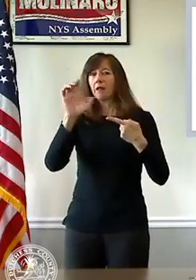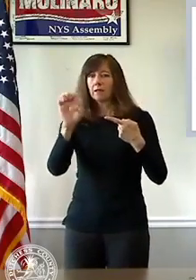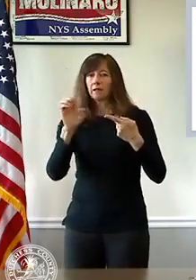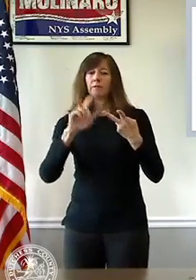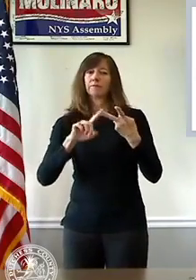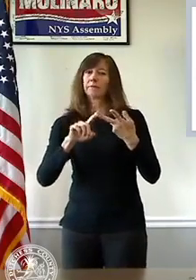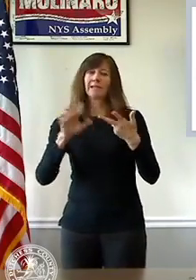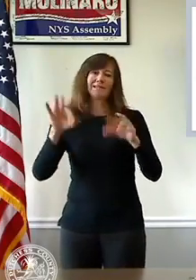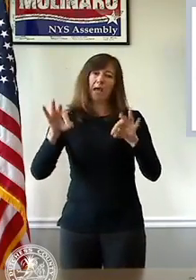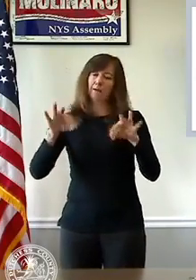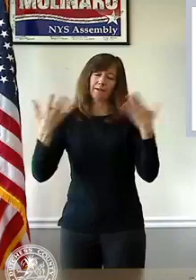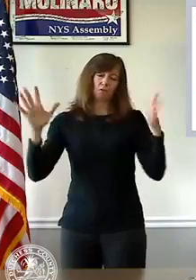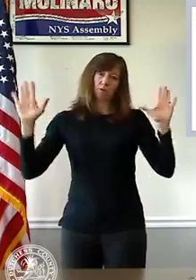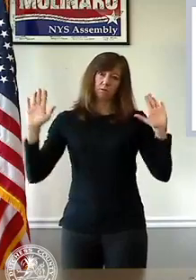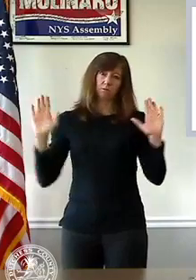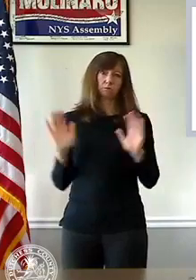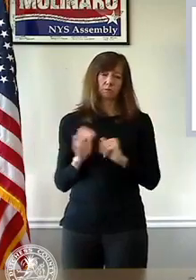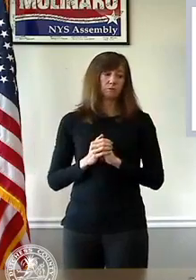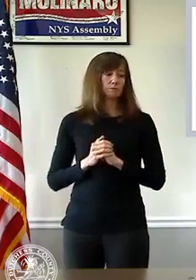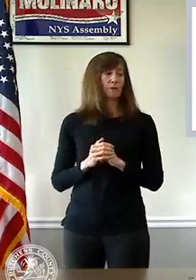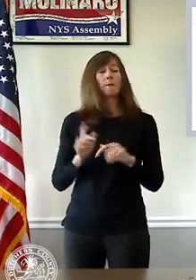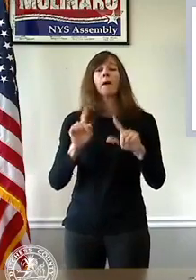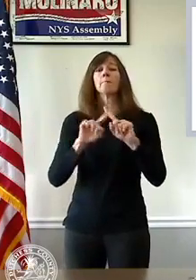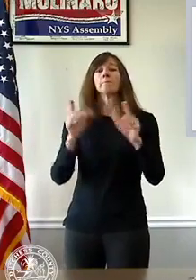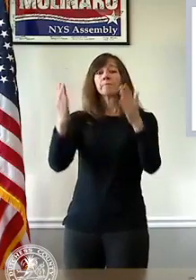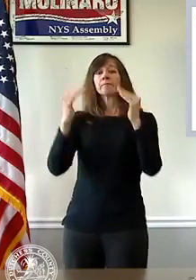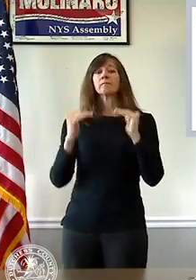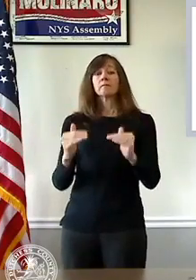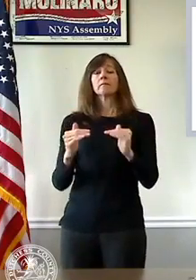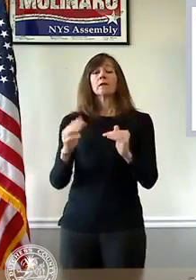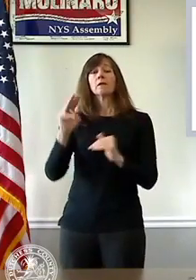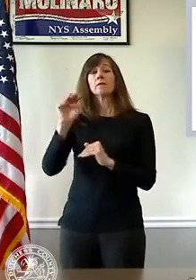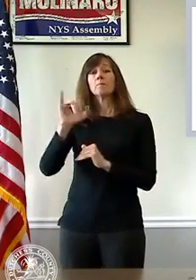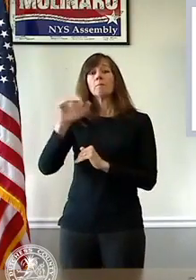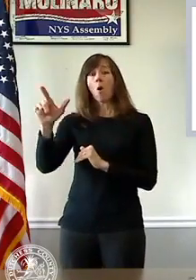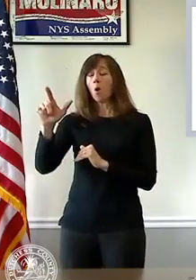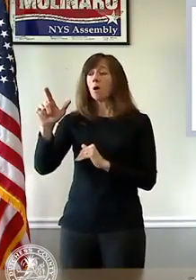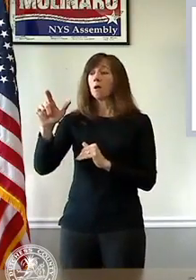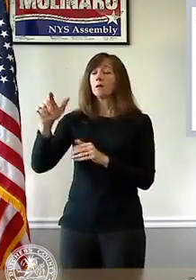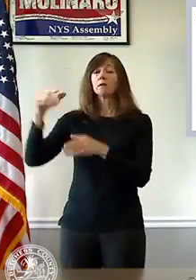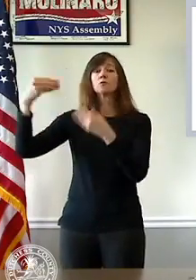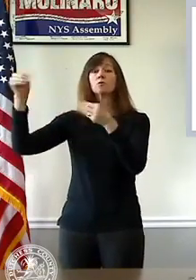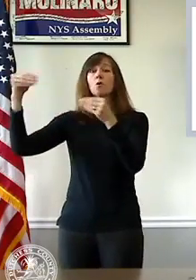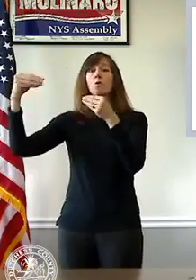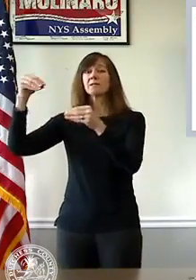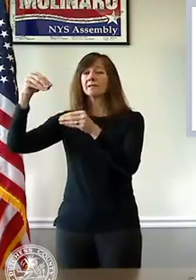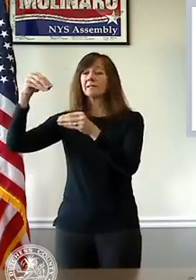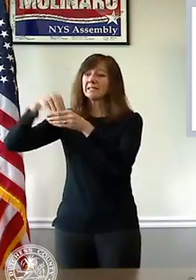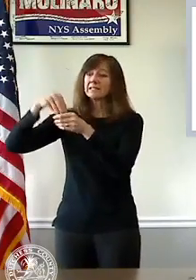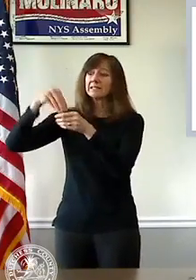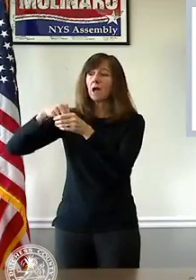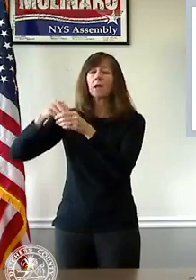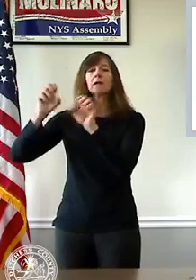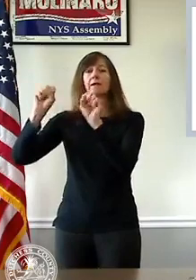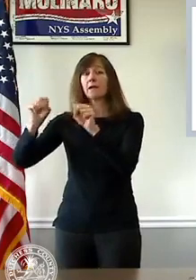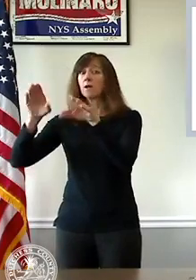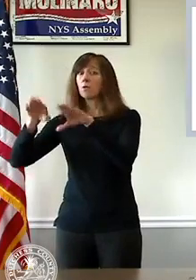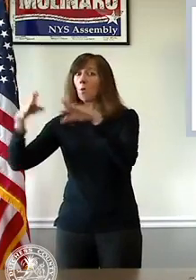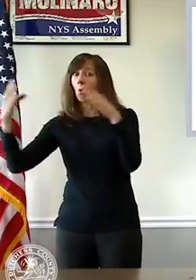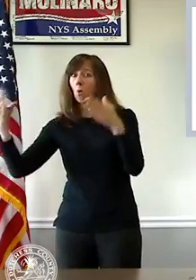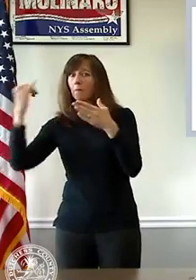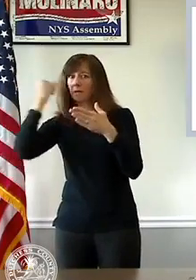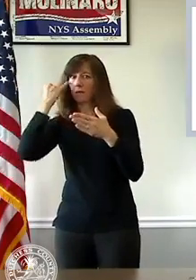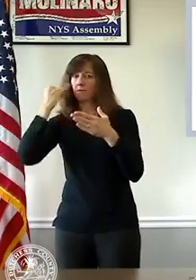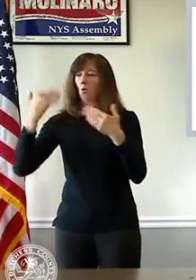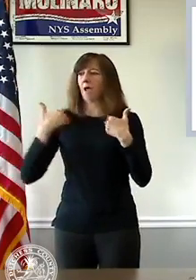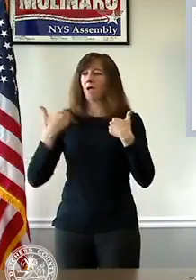open in phase 2, but stores within malls that have exterior access can be open. We're working with,